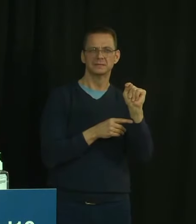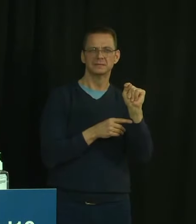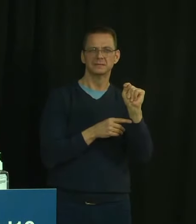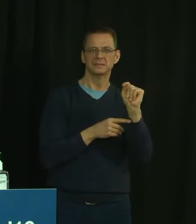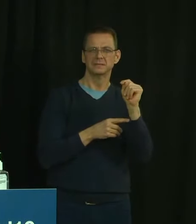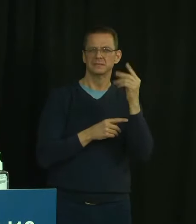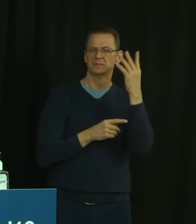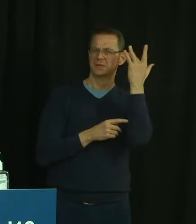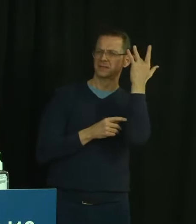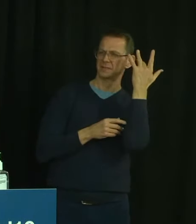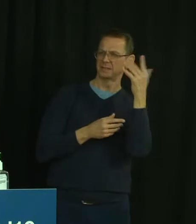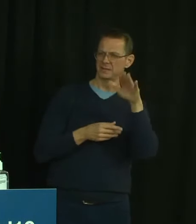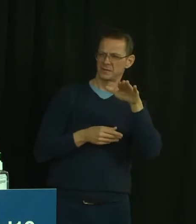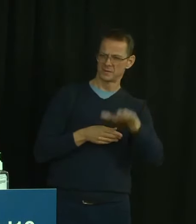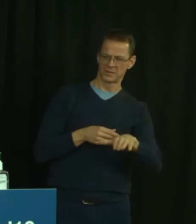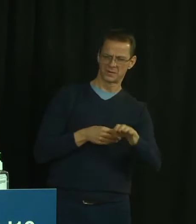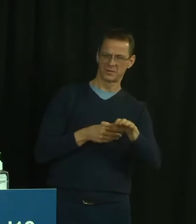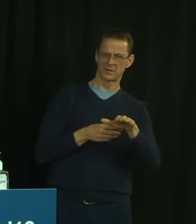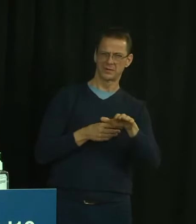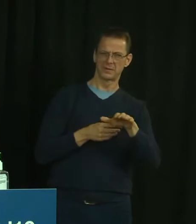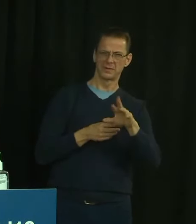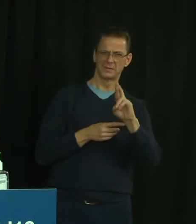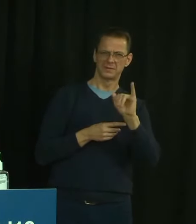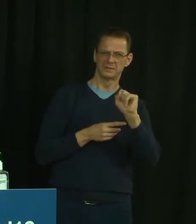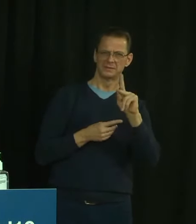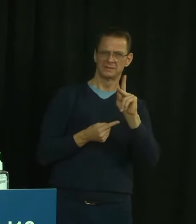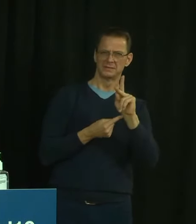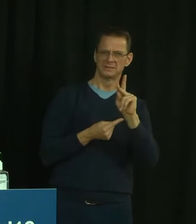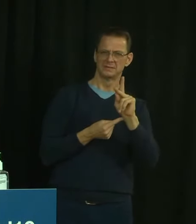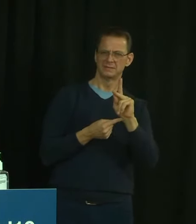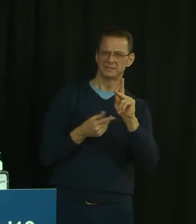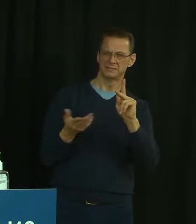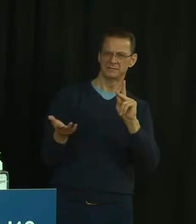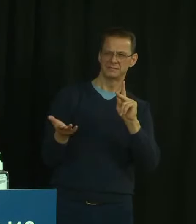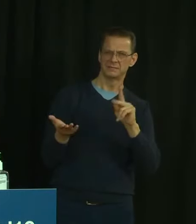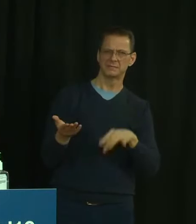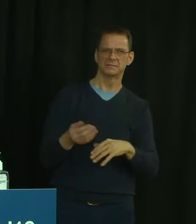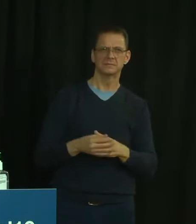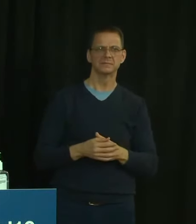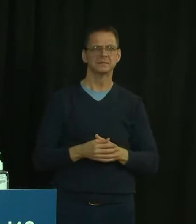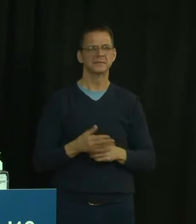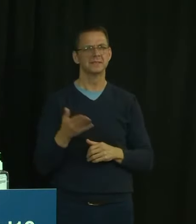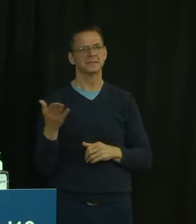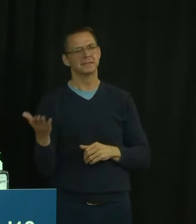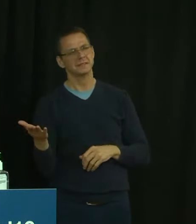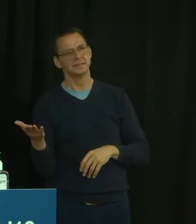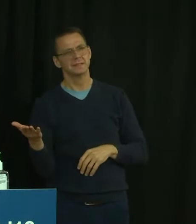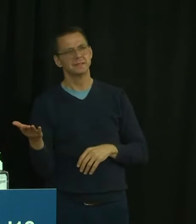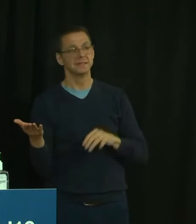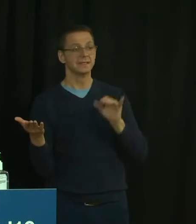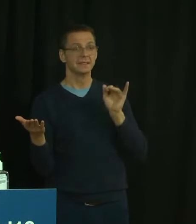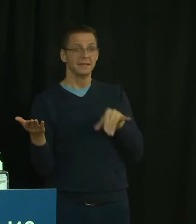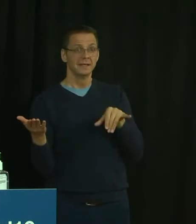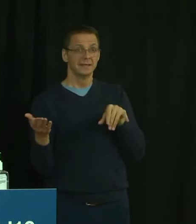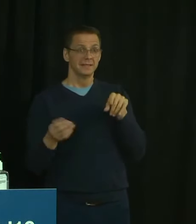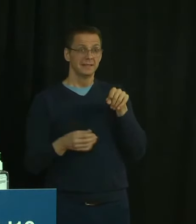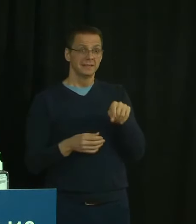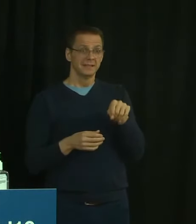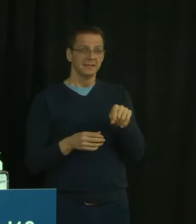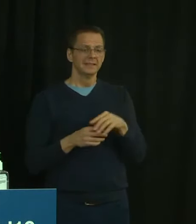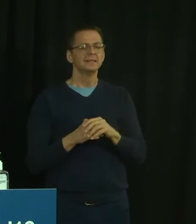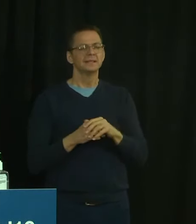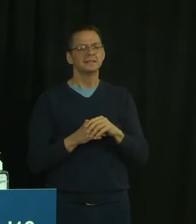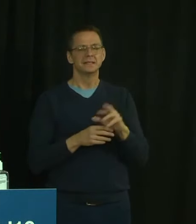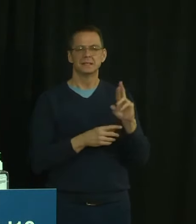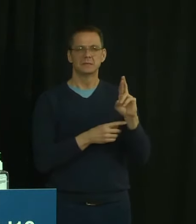The reason that they would be estimated to be at low risk is because this is a very rare condition. So what we're seeing reported in different